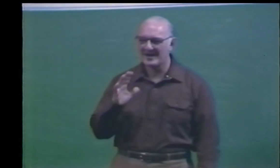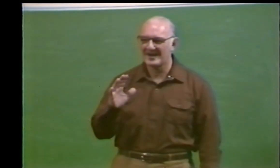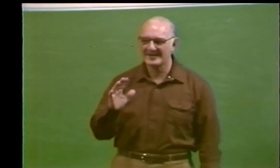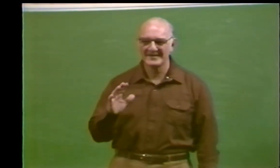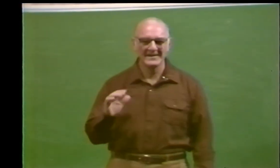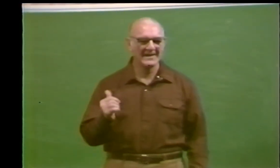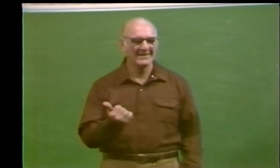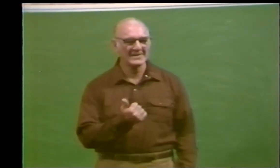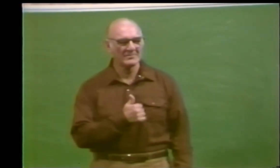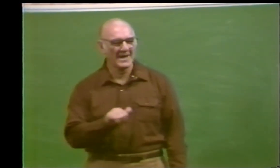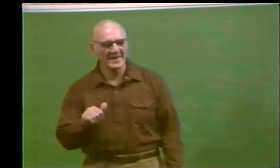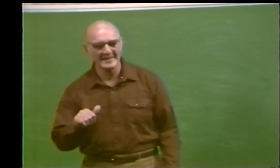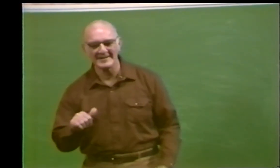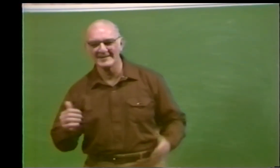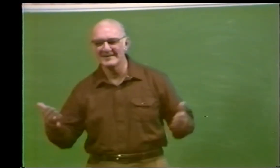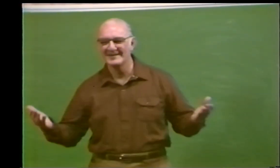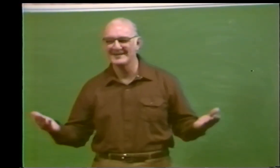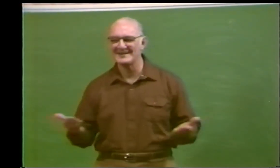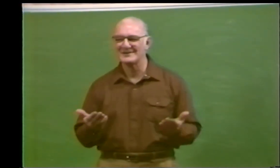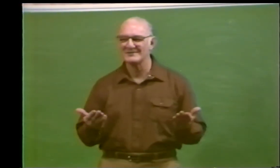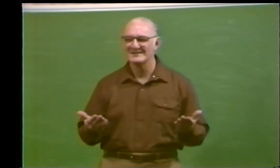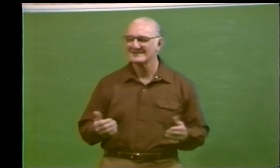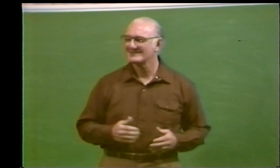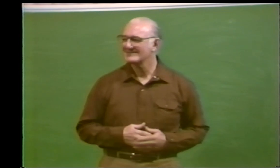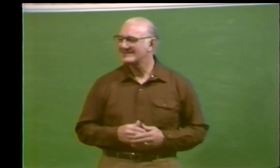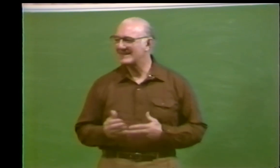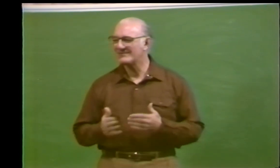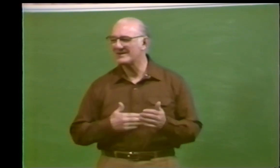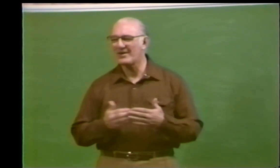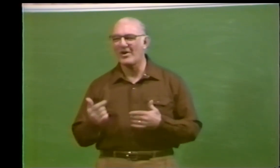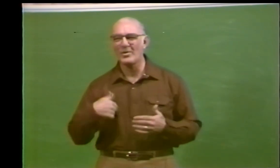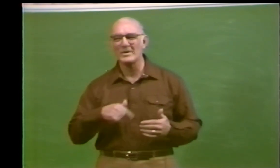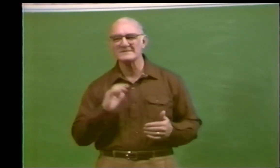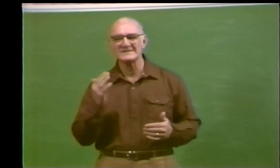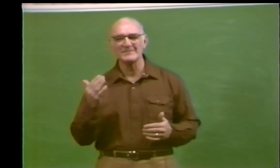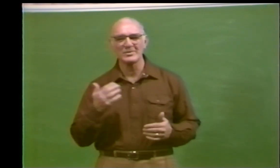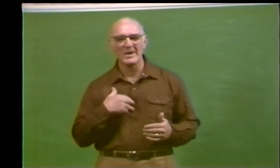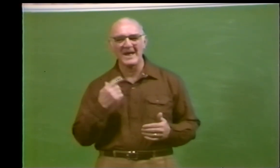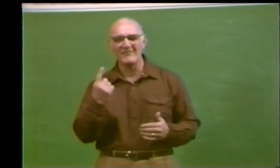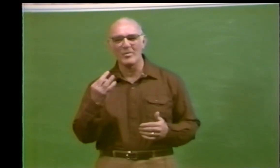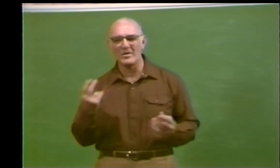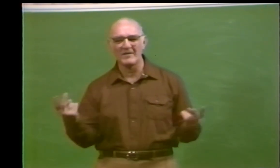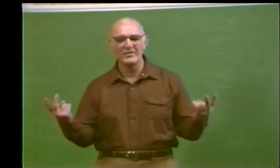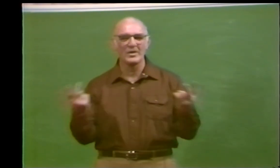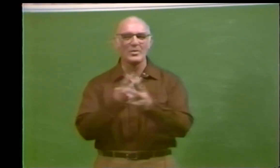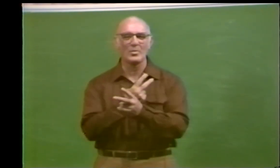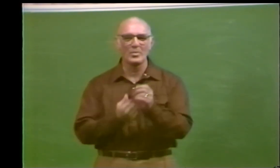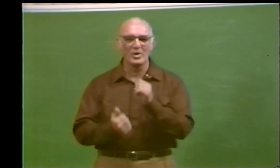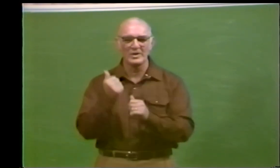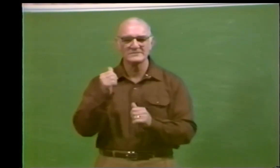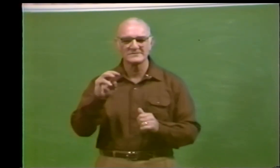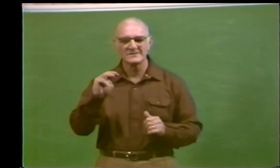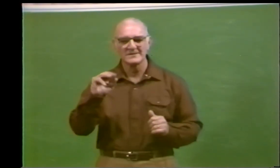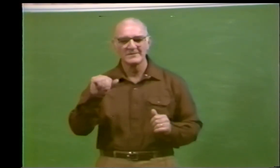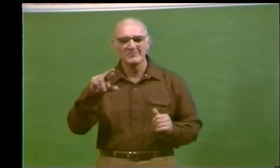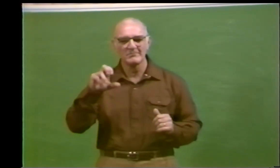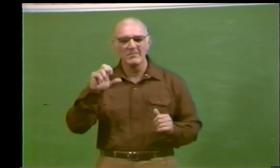sun, everybody here, even though we seem to have one of the worst